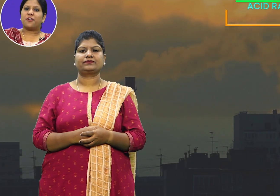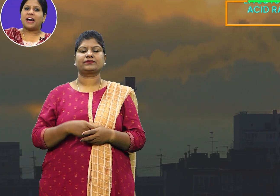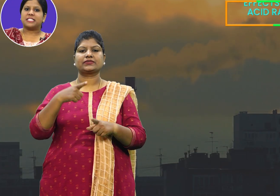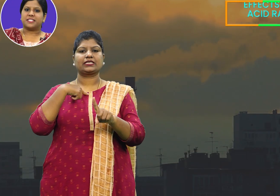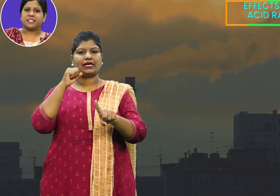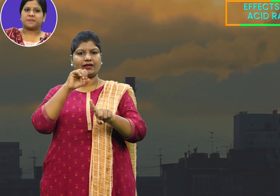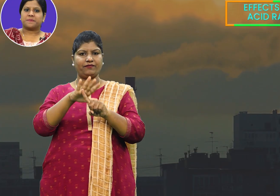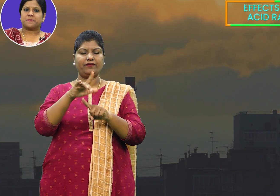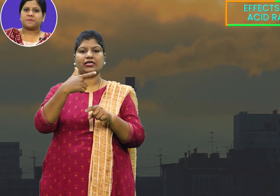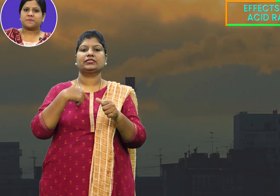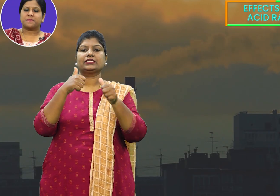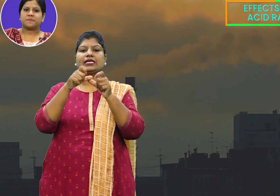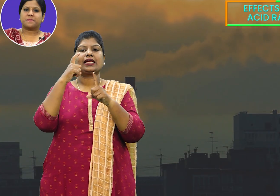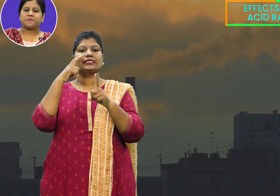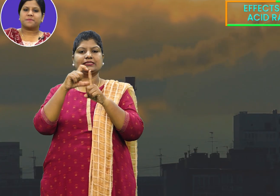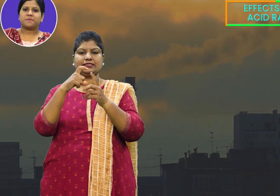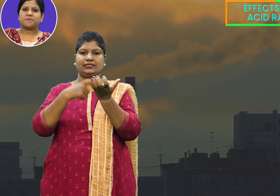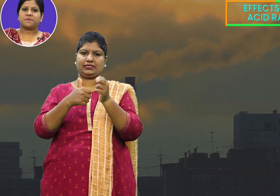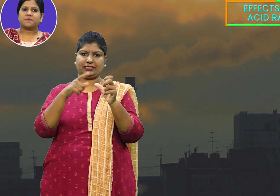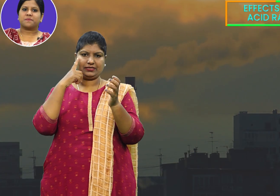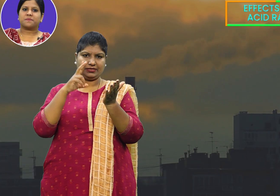Effects of acid rain.